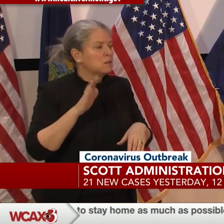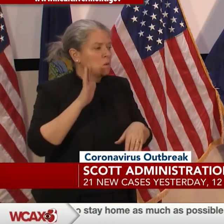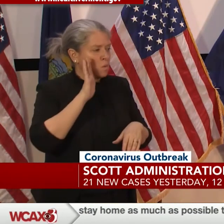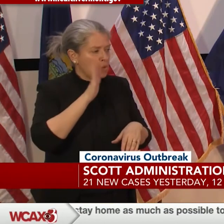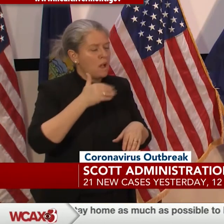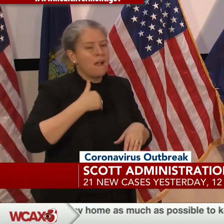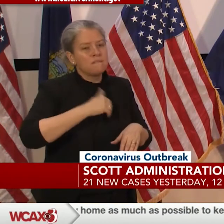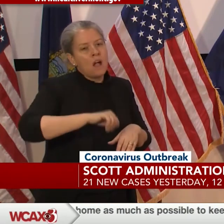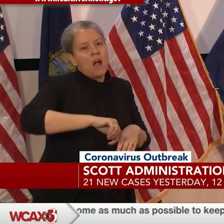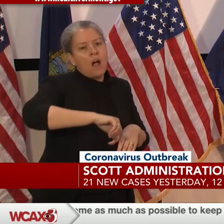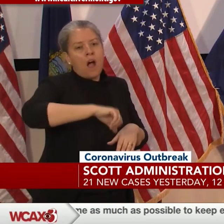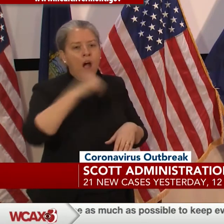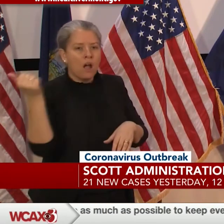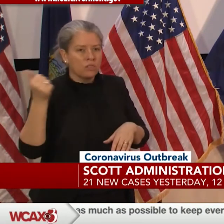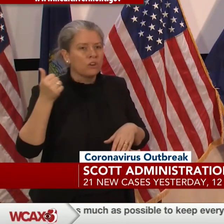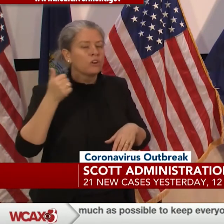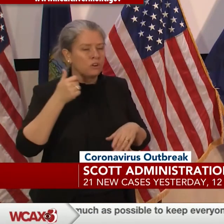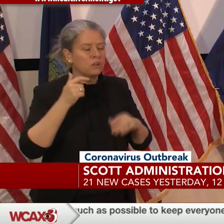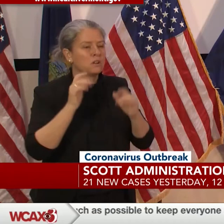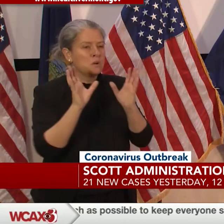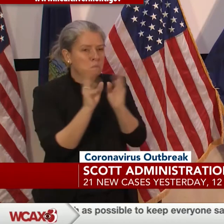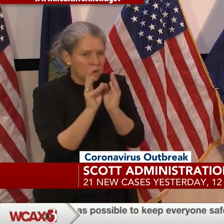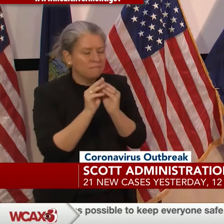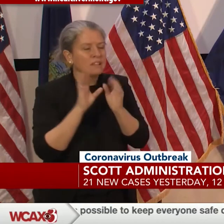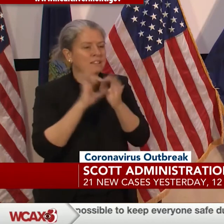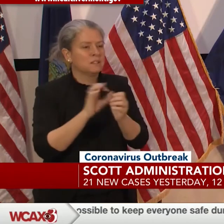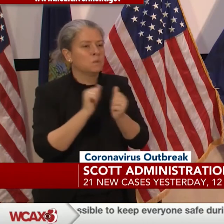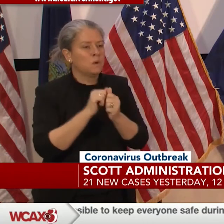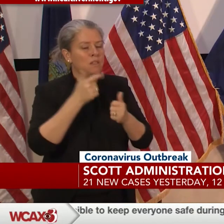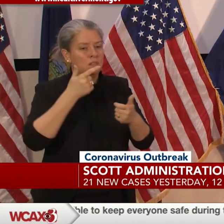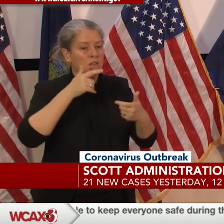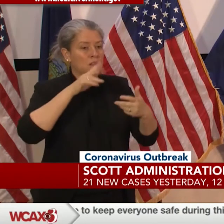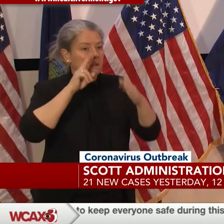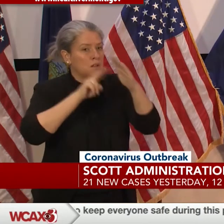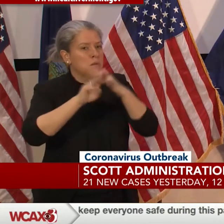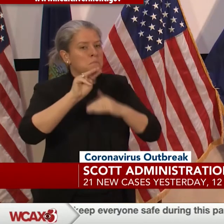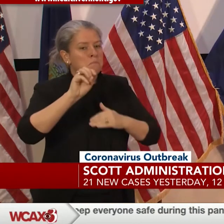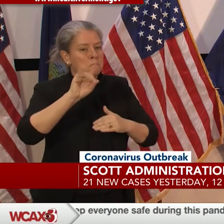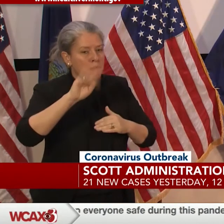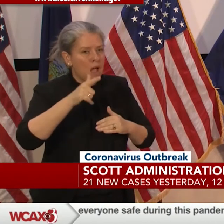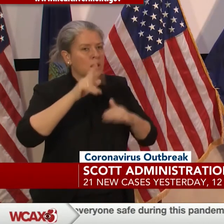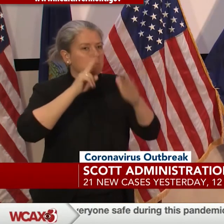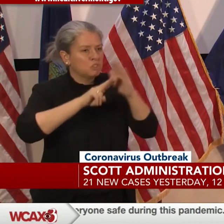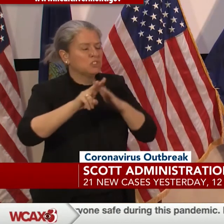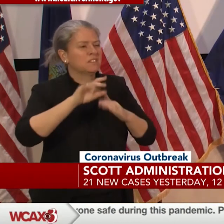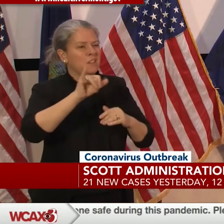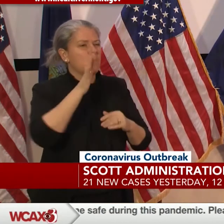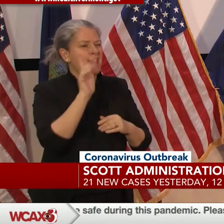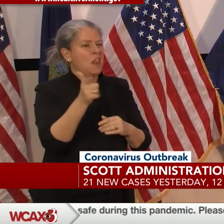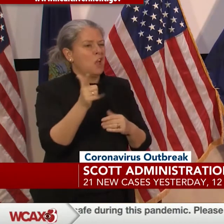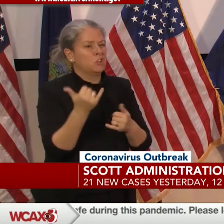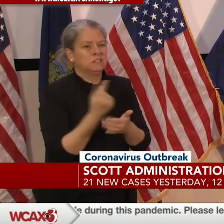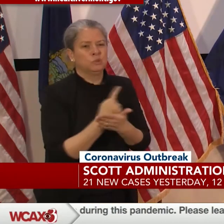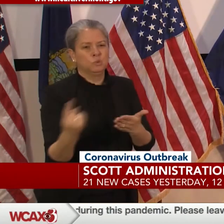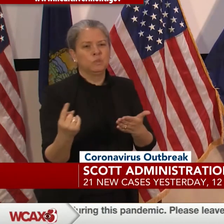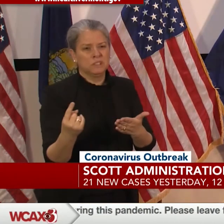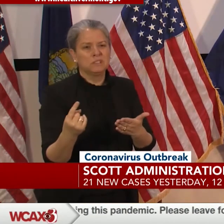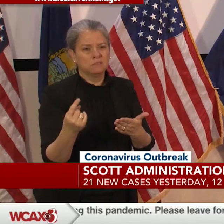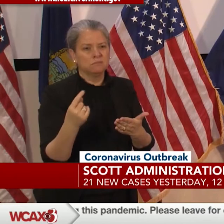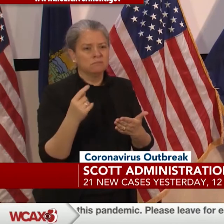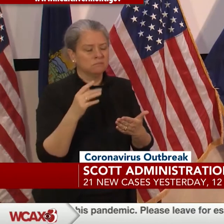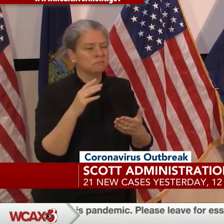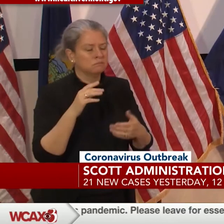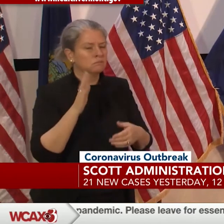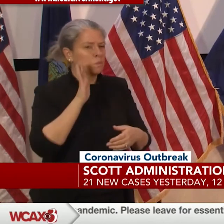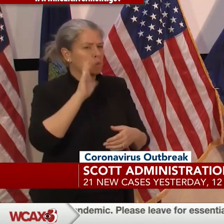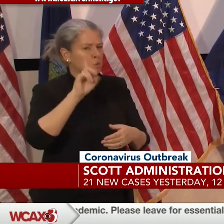a separate briefing on the modeling and projections this week. So there will be more details and a briefing